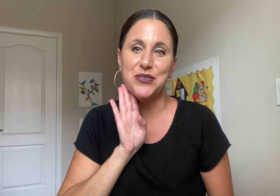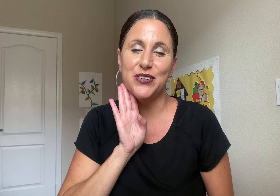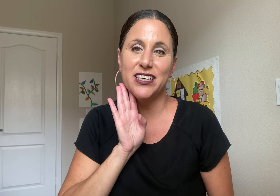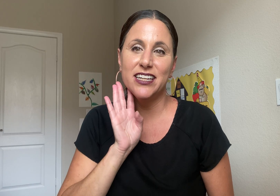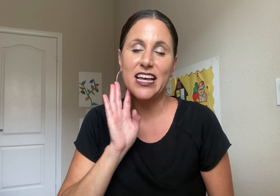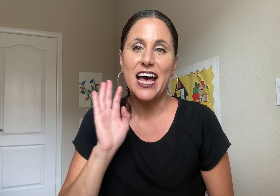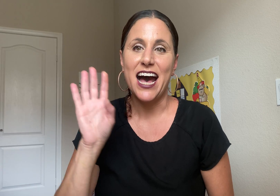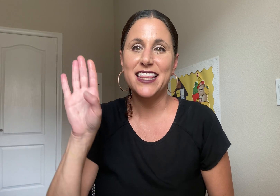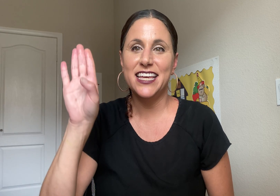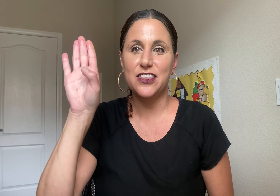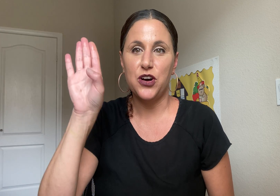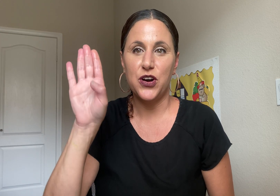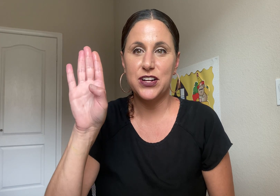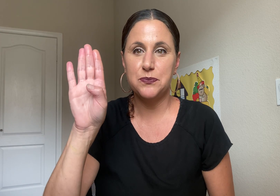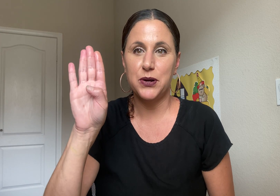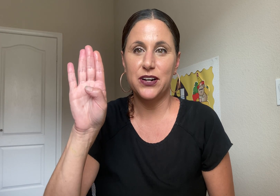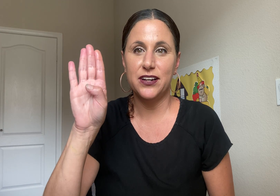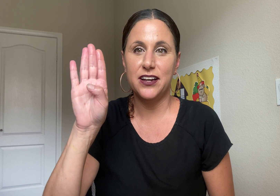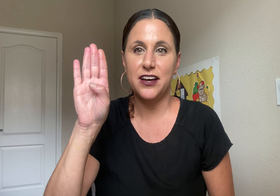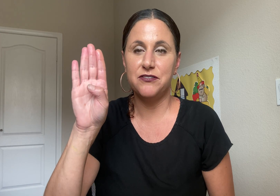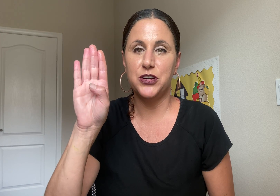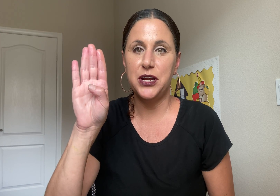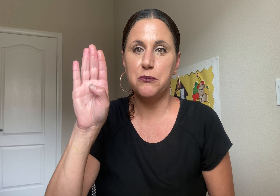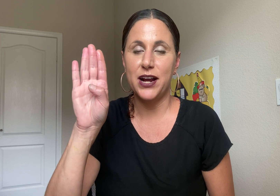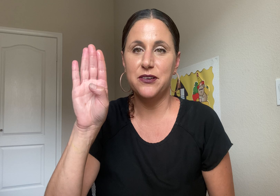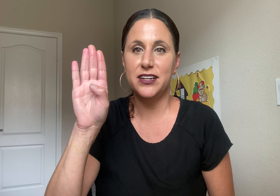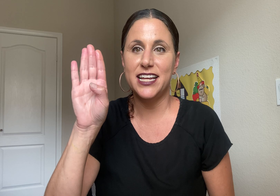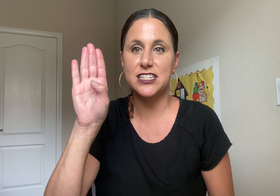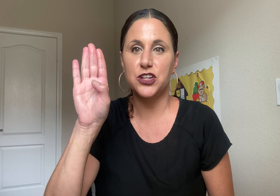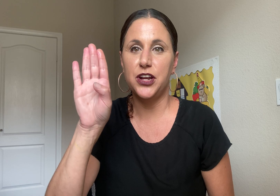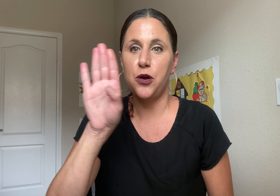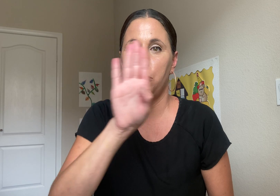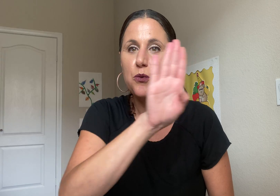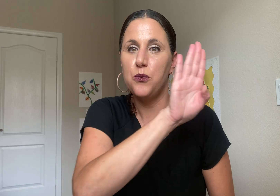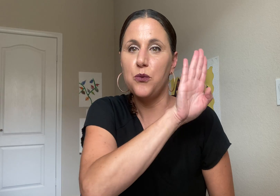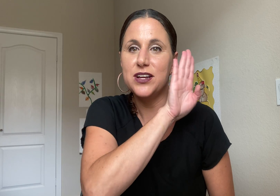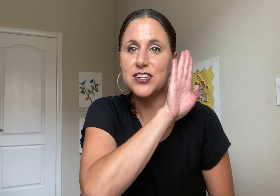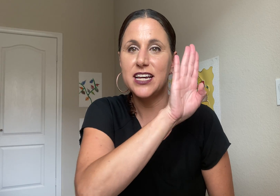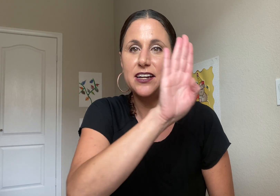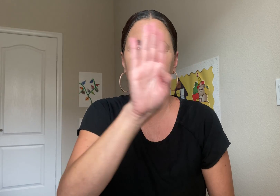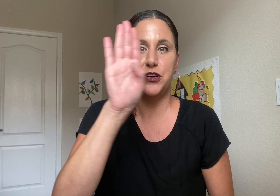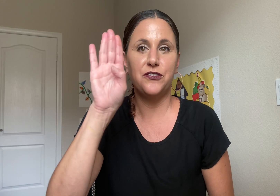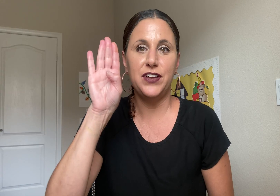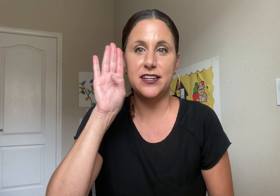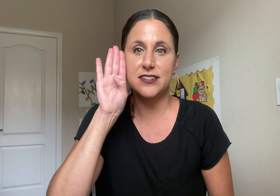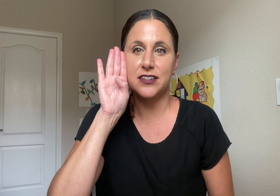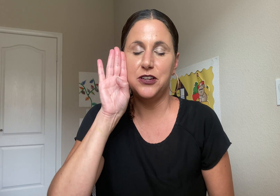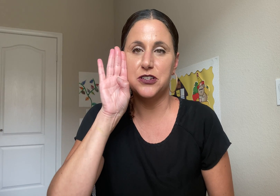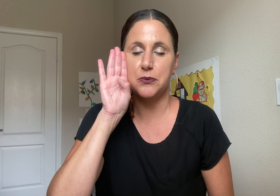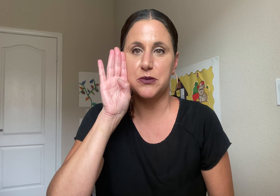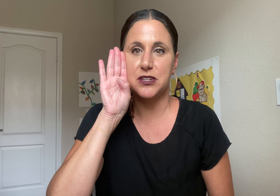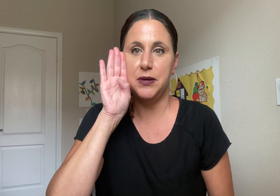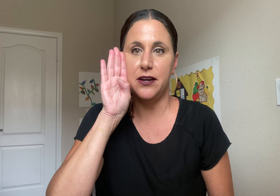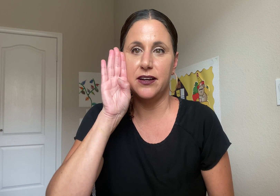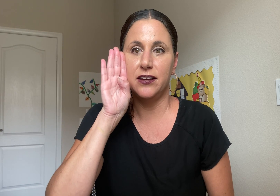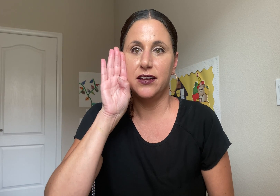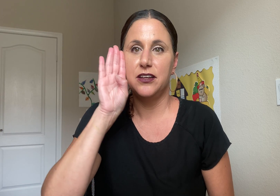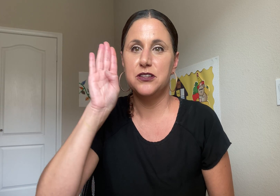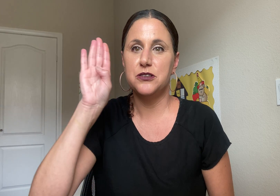Brown. I think the hardest part of learning brown is learning which side of your face you're supposed to be on. So